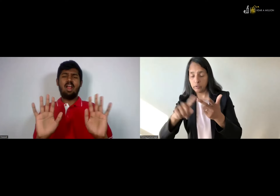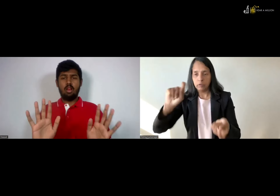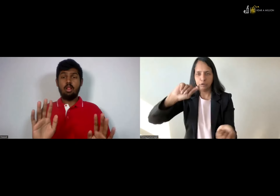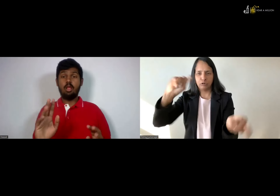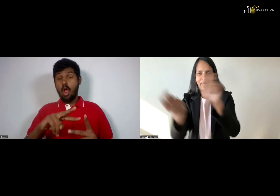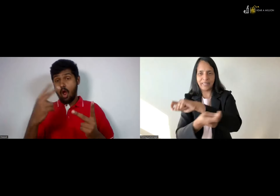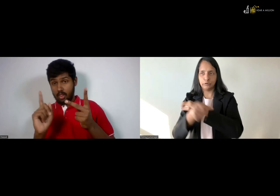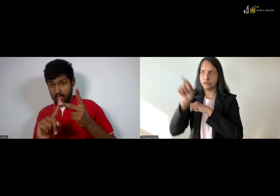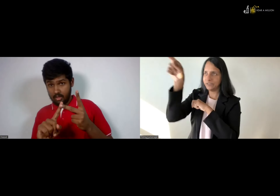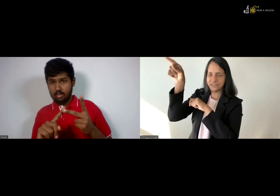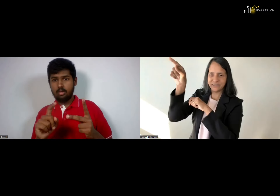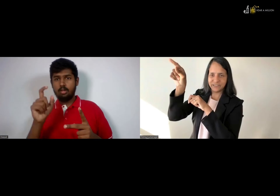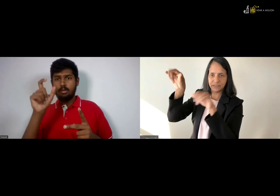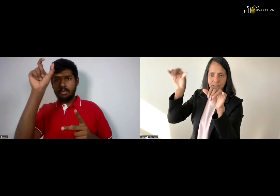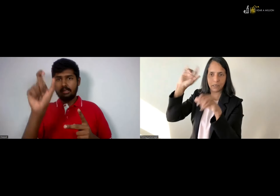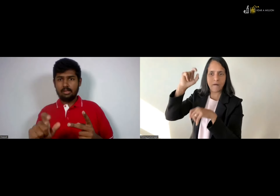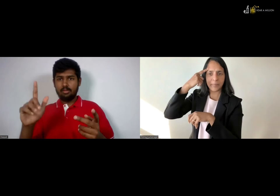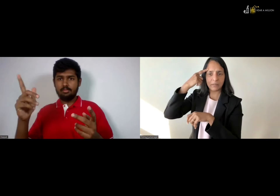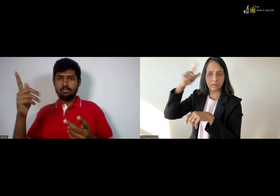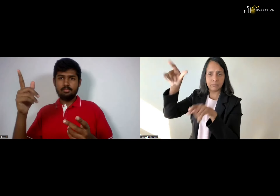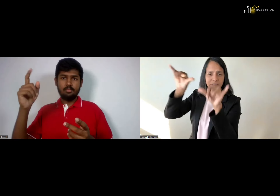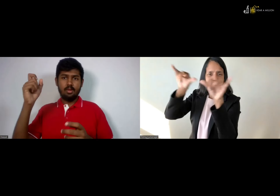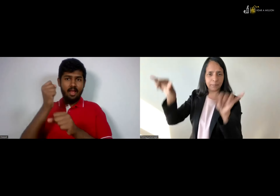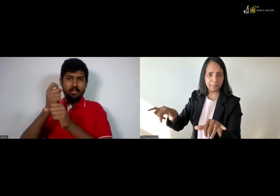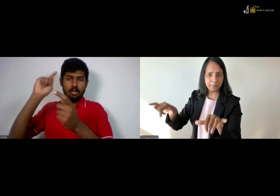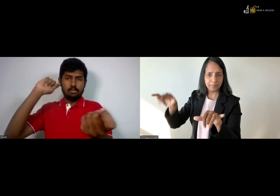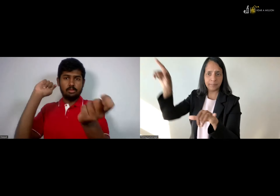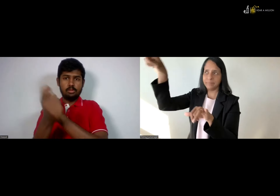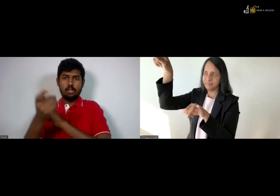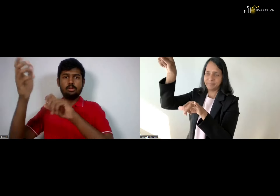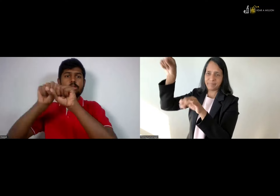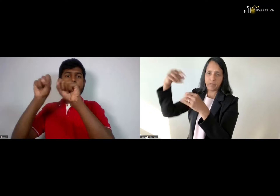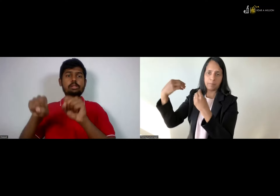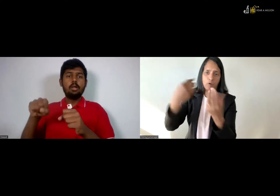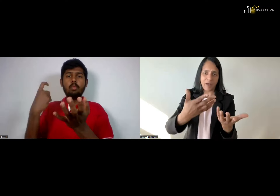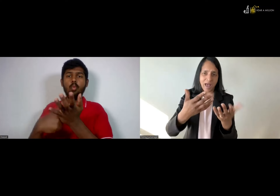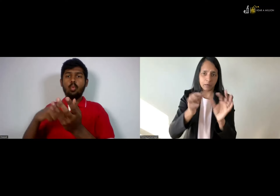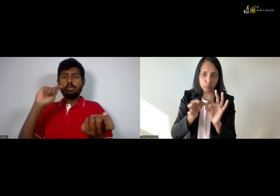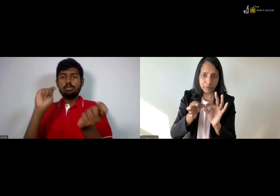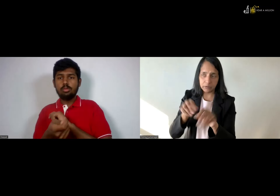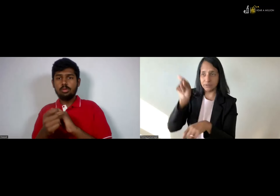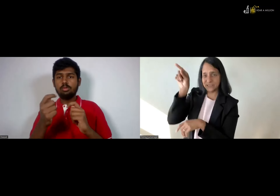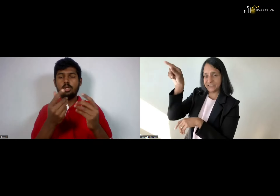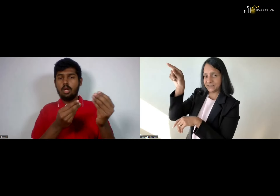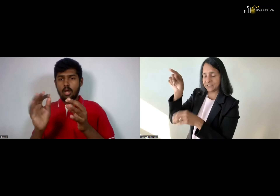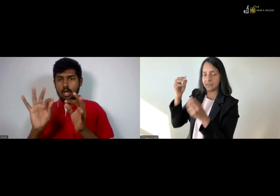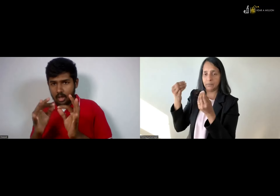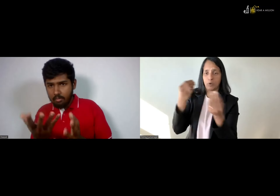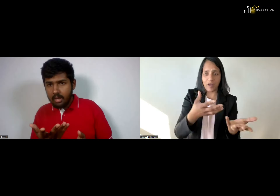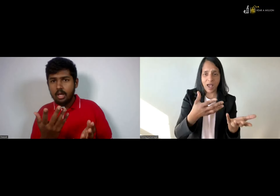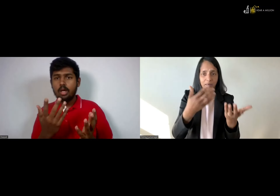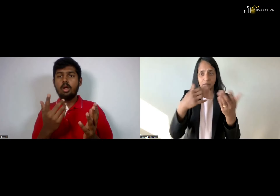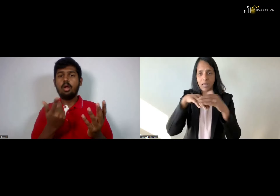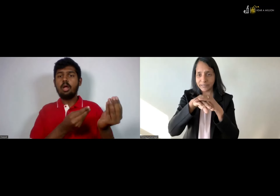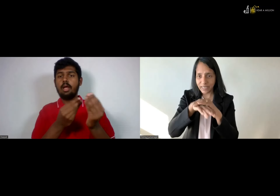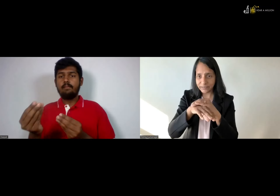adult also. I mean, it goes with the general way. So if or in the second wave, the government is changing any of